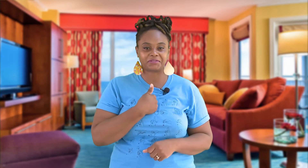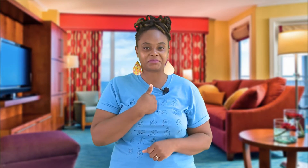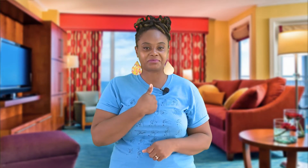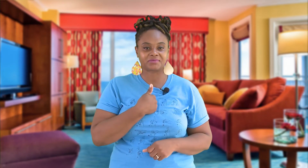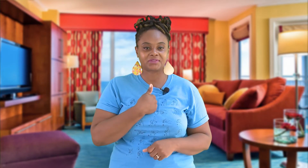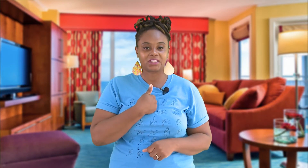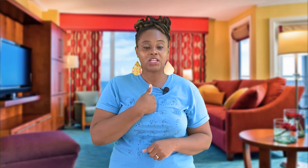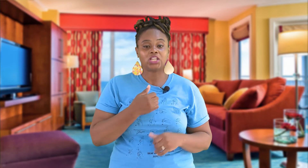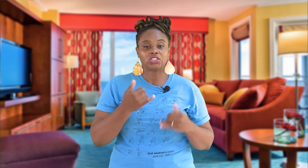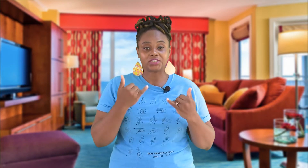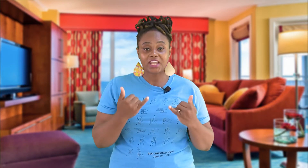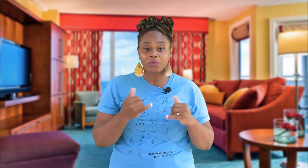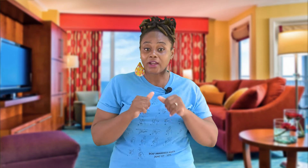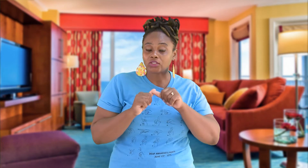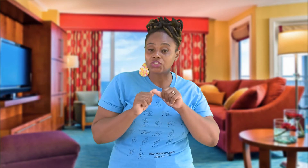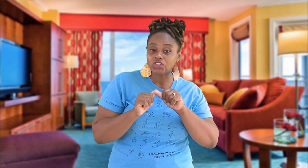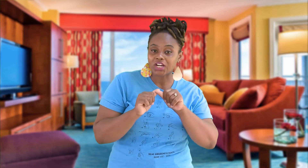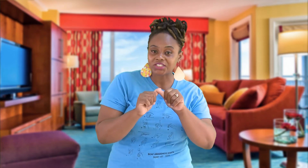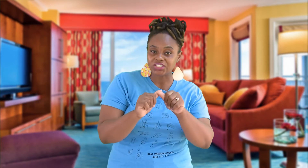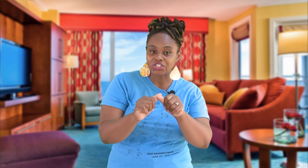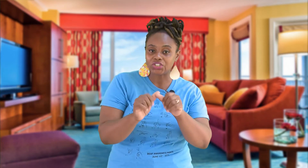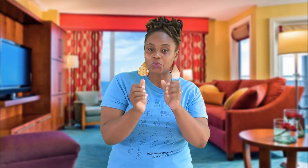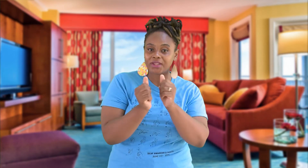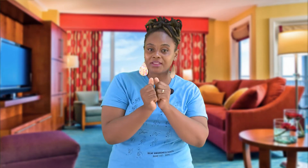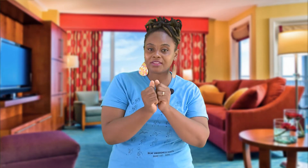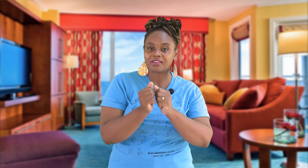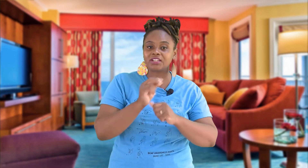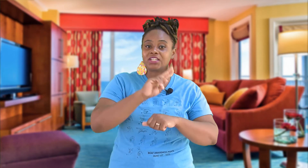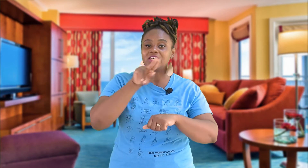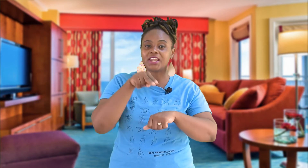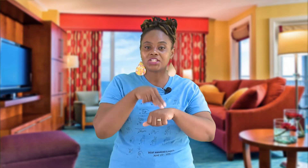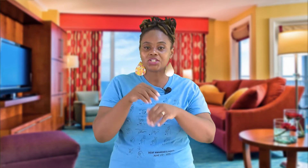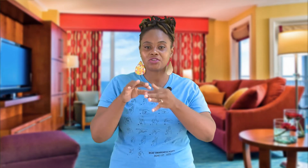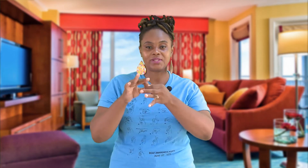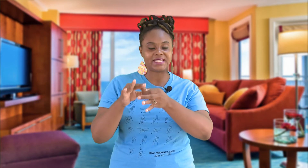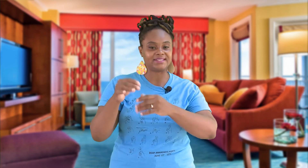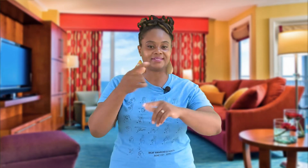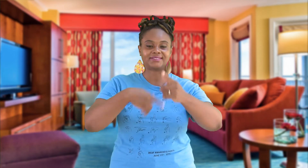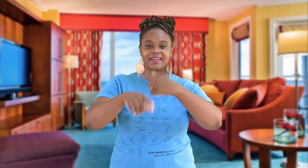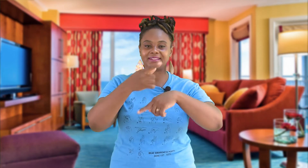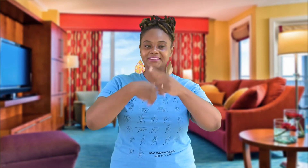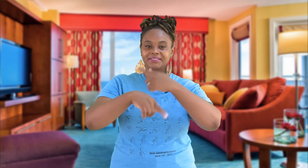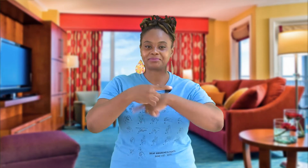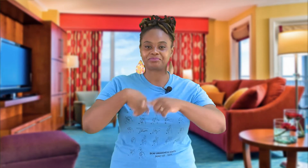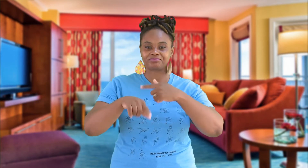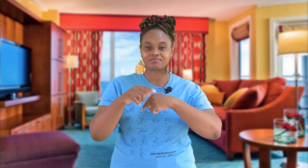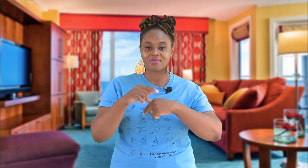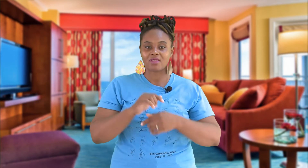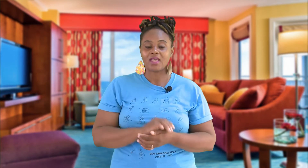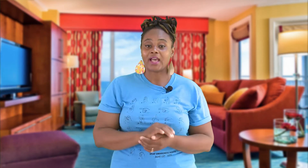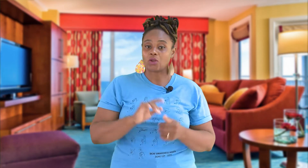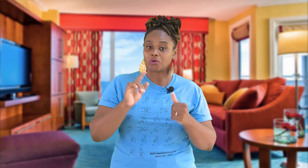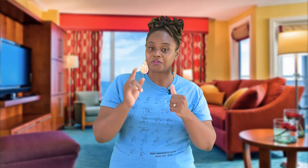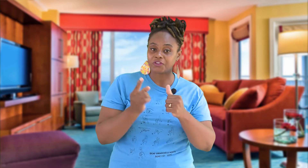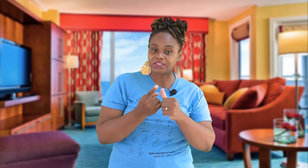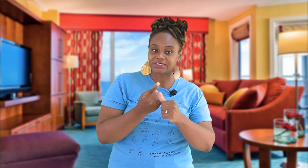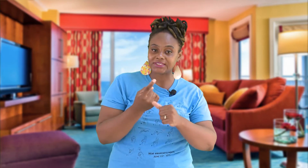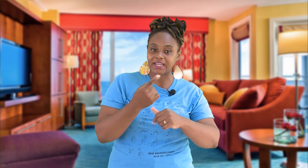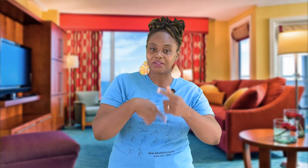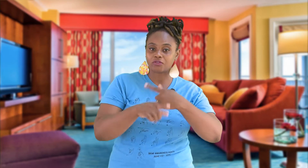myself. Today we are going to continue with nature-related signs. And our first sign